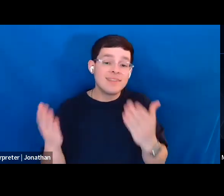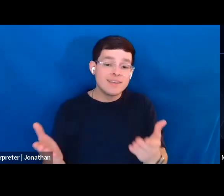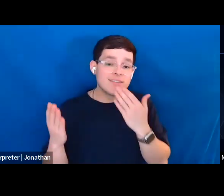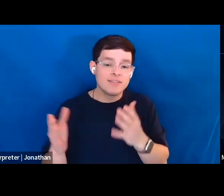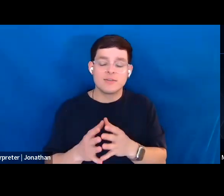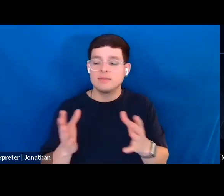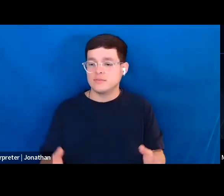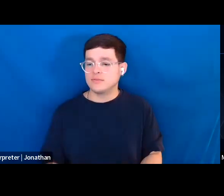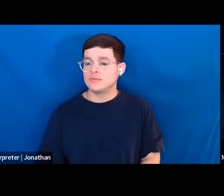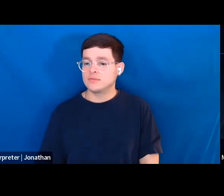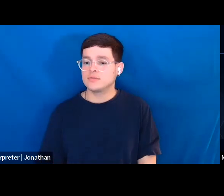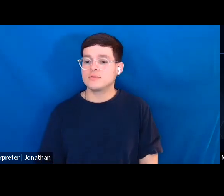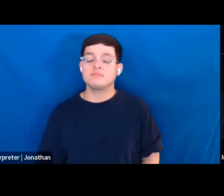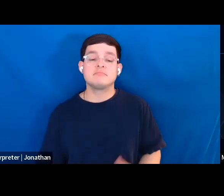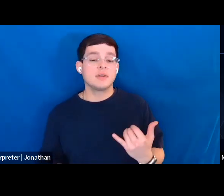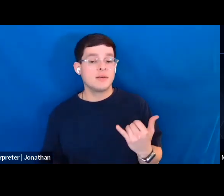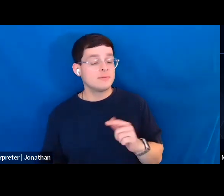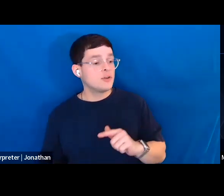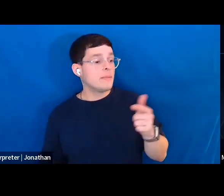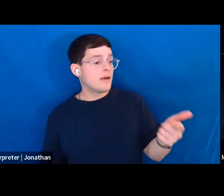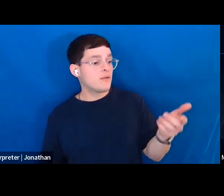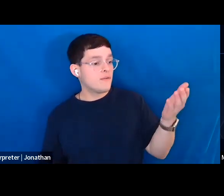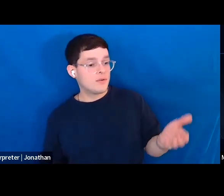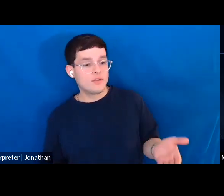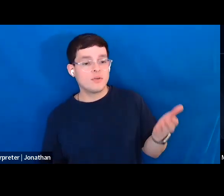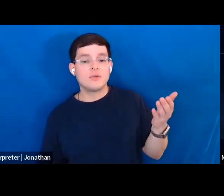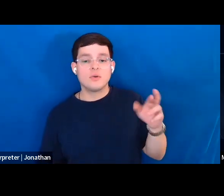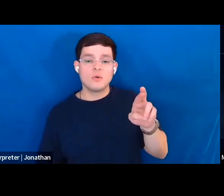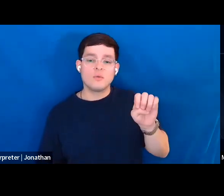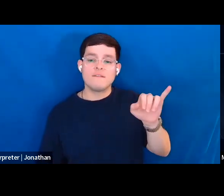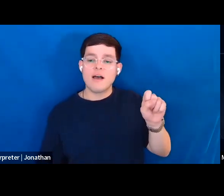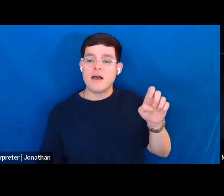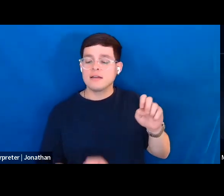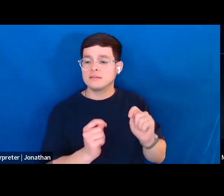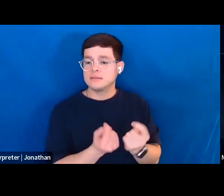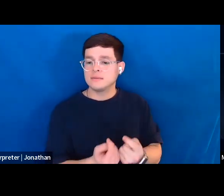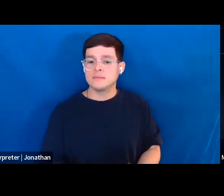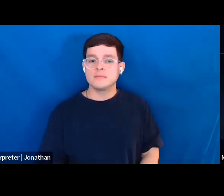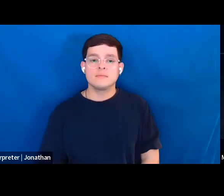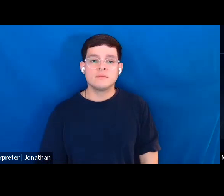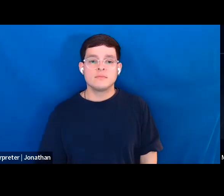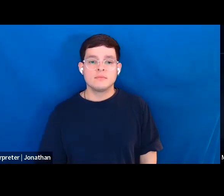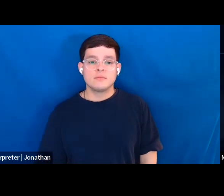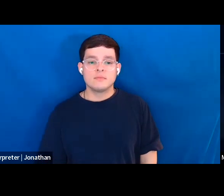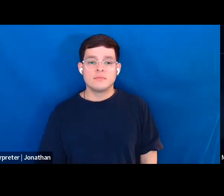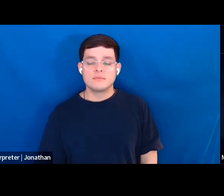much. I'll turn it back over to our Revise team.